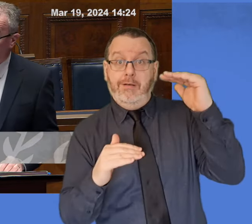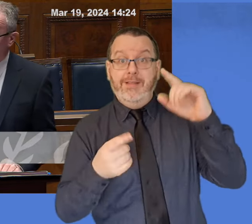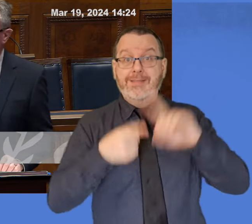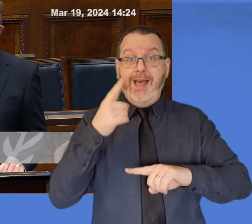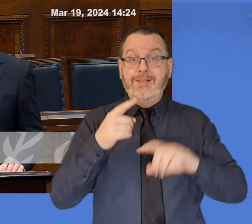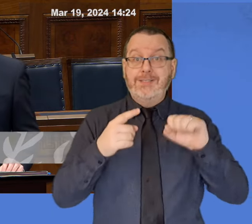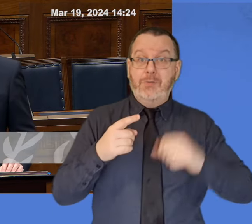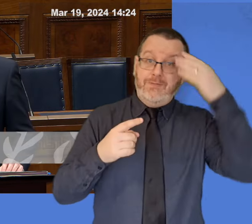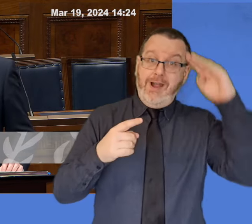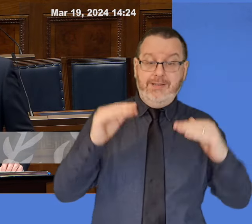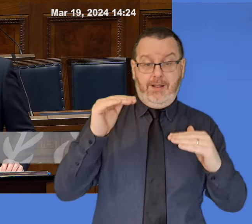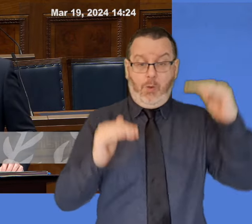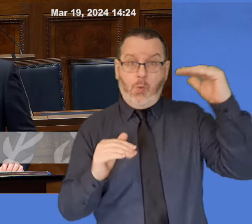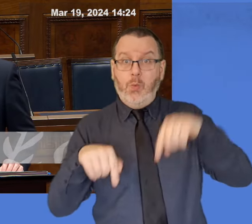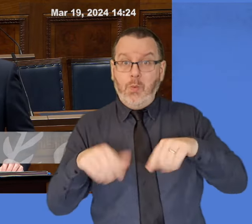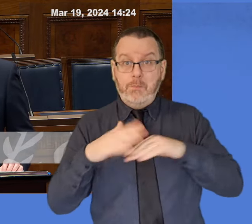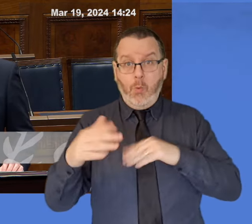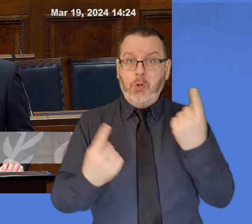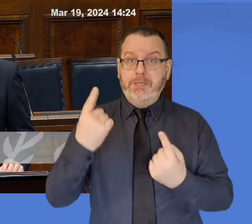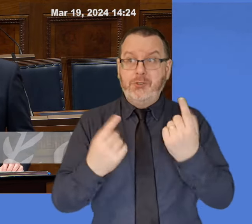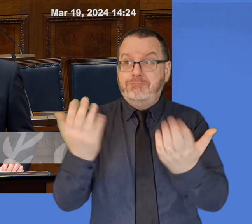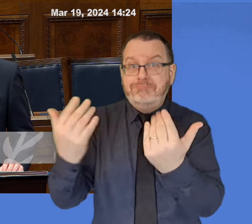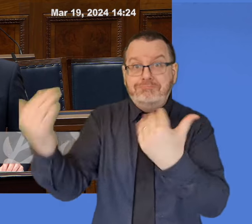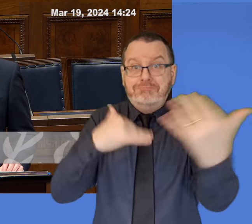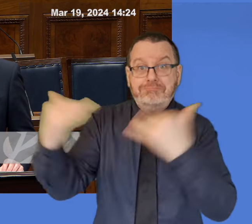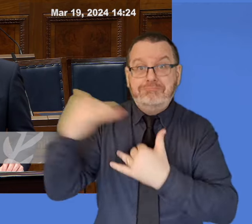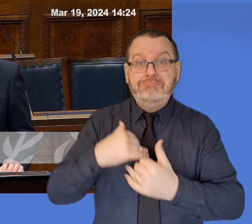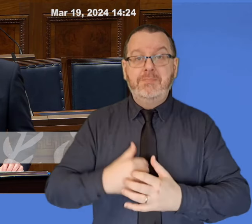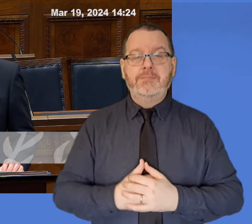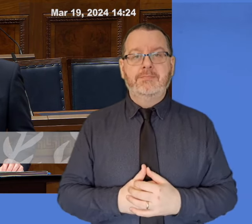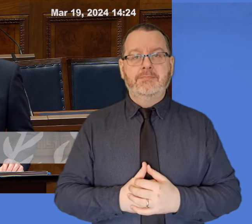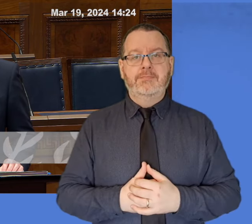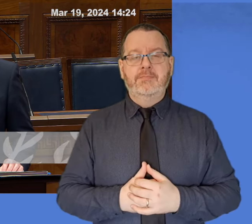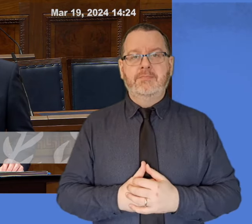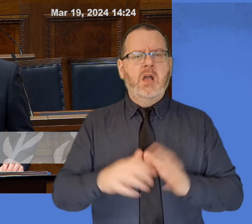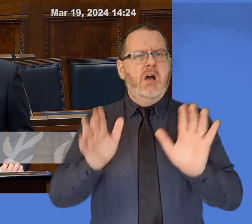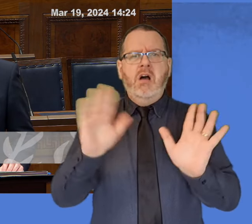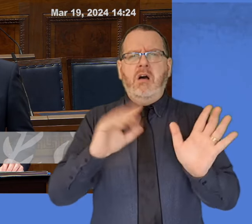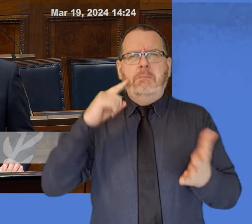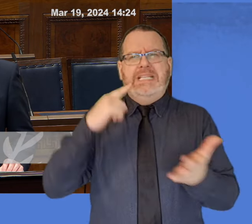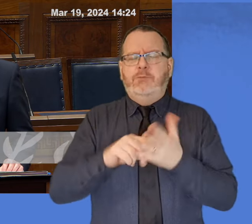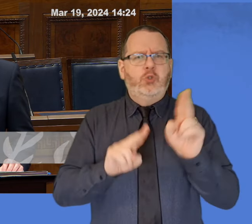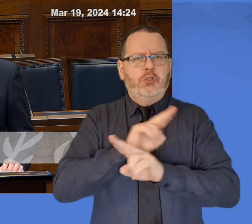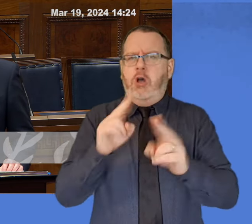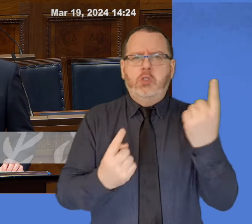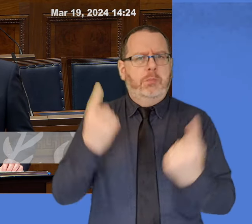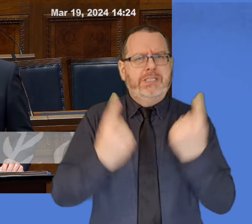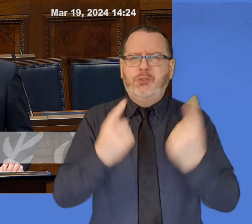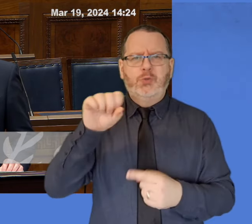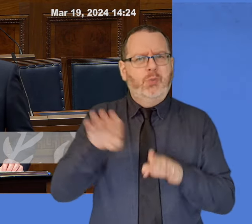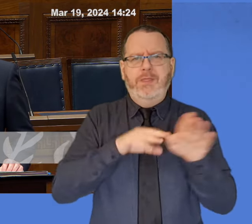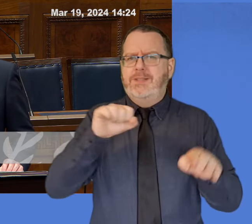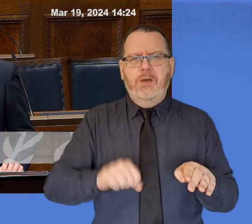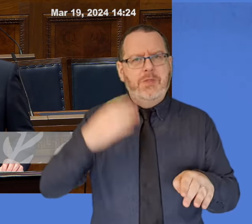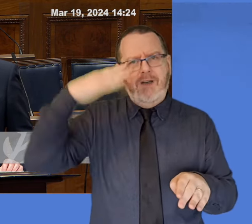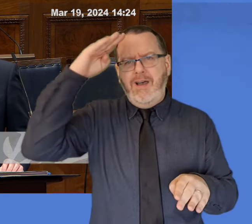need to be in competition, and I think that's been the mindset here for too long, that we're competing. We have much more to benefit from collaboration, and I think it's an easier proposition